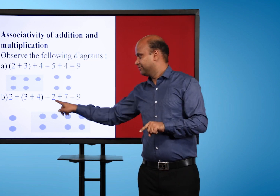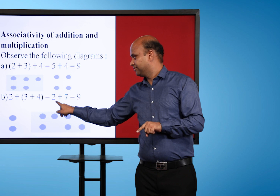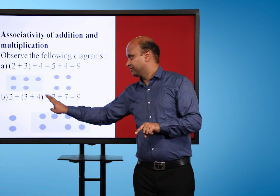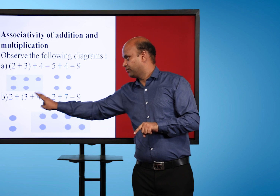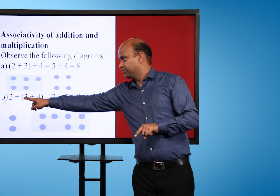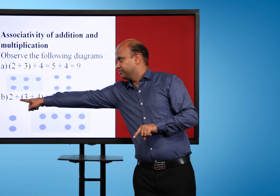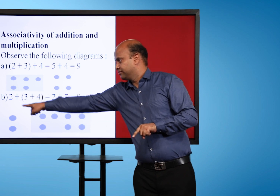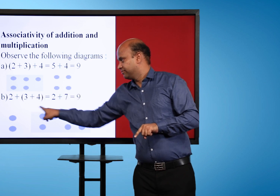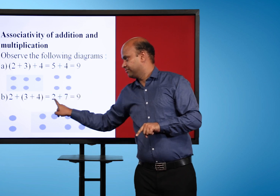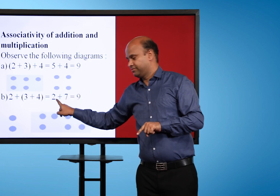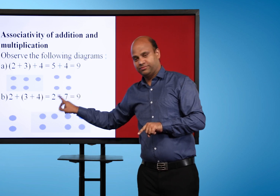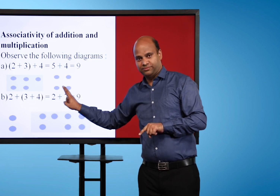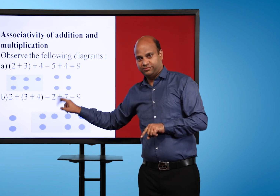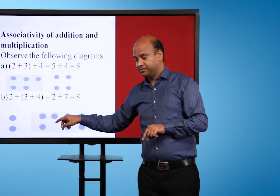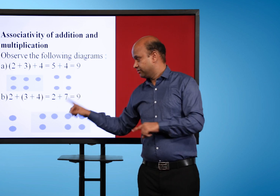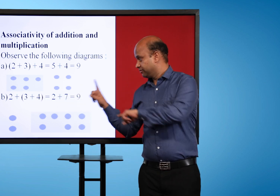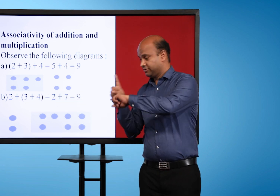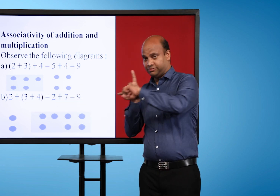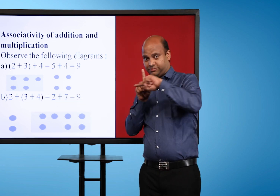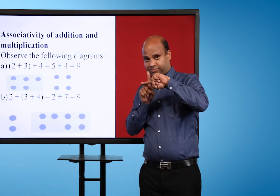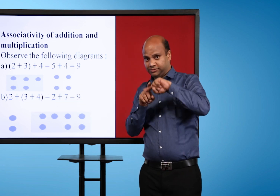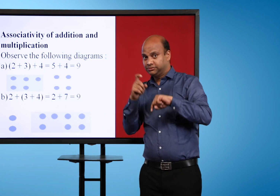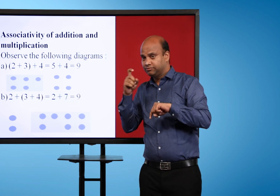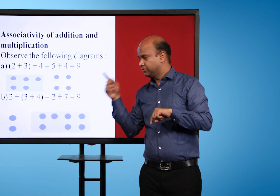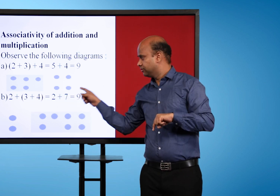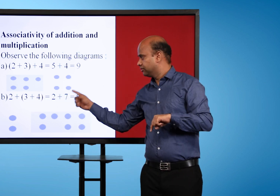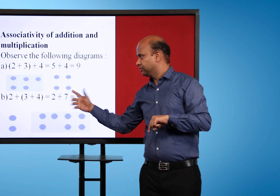is equal to 2 plus 7